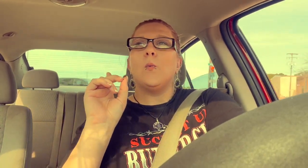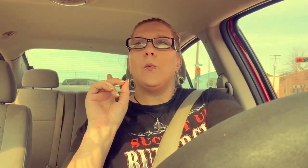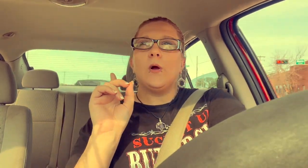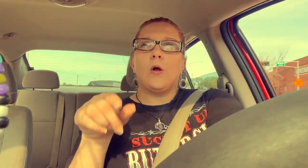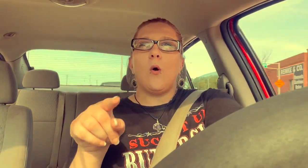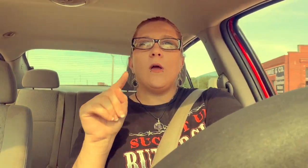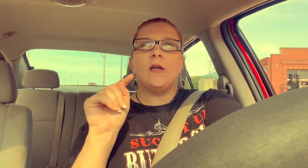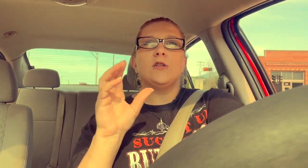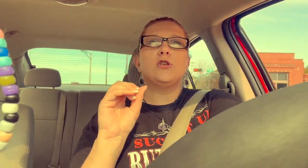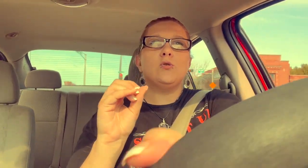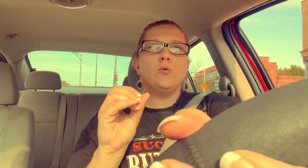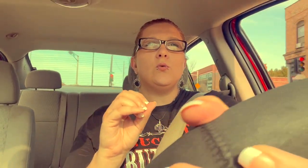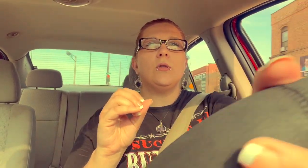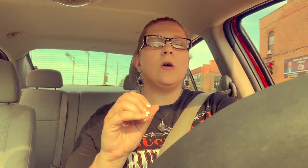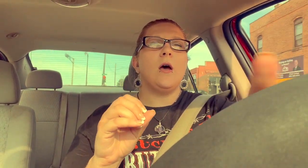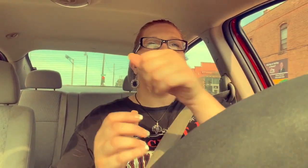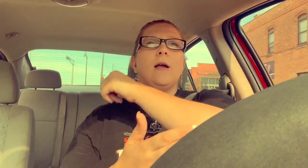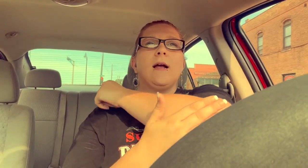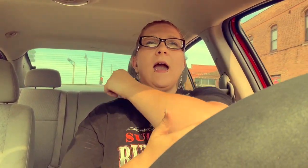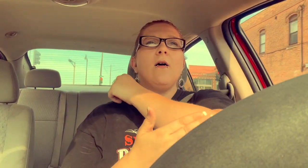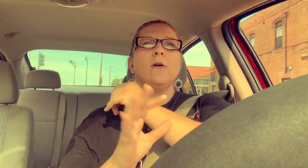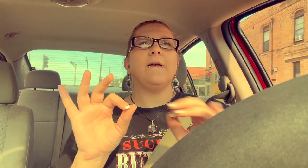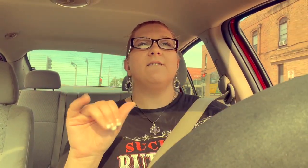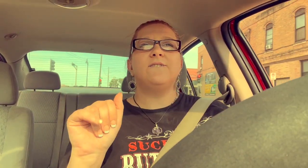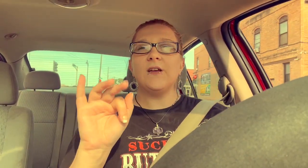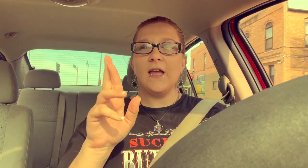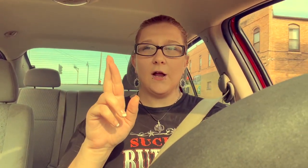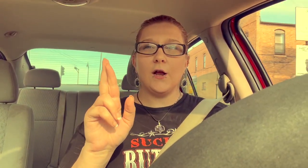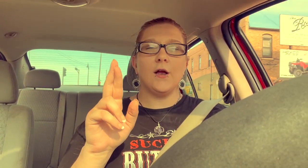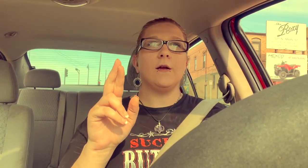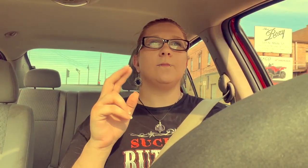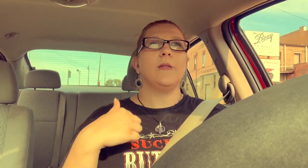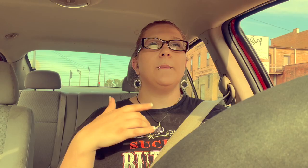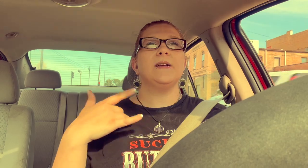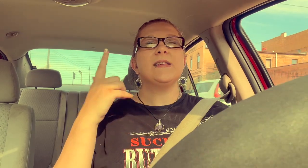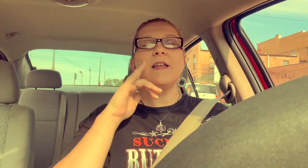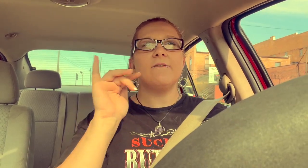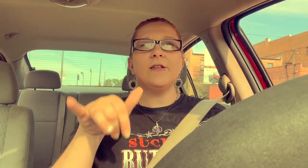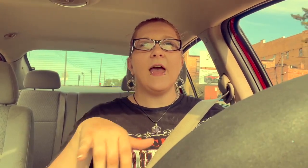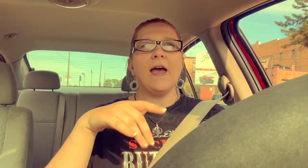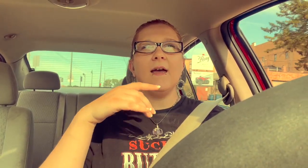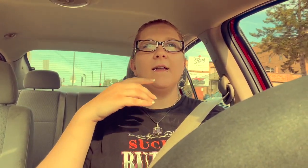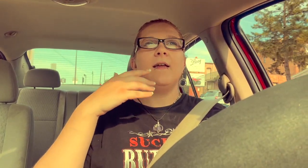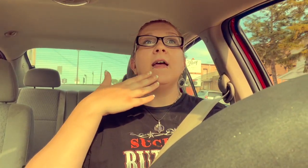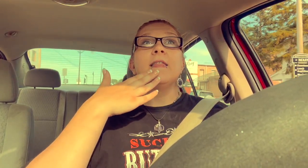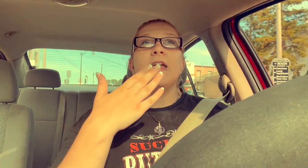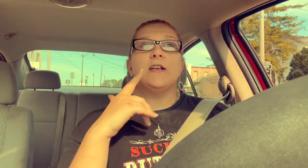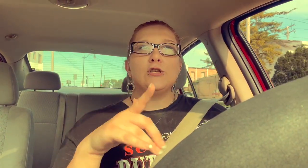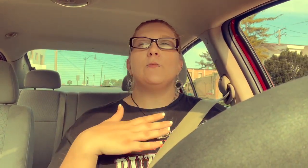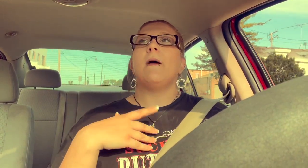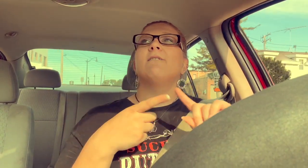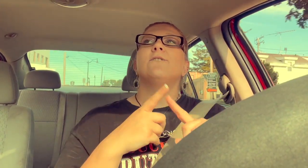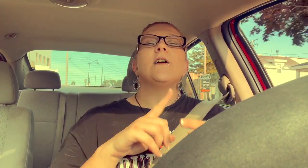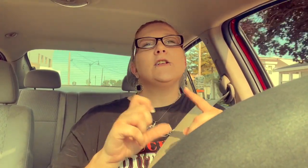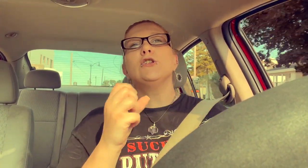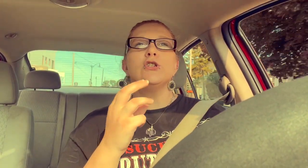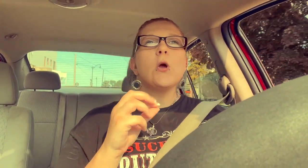We're going to the county fair. I'm excited for that. Thanks to my friend